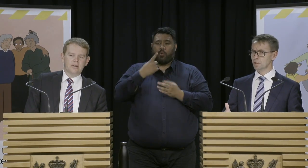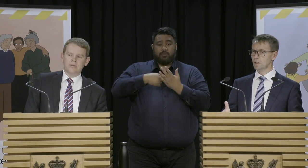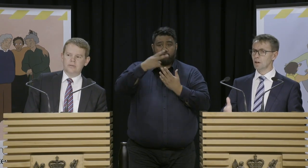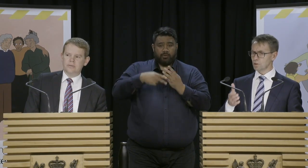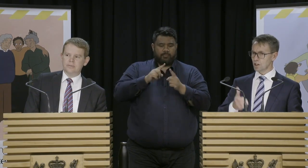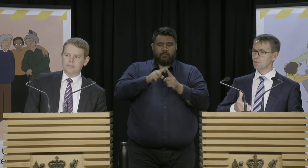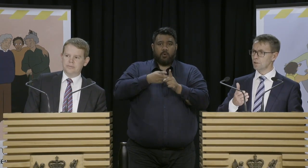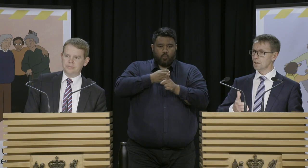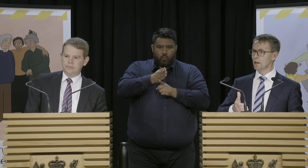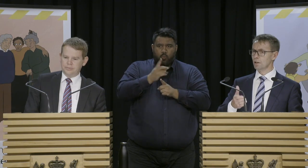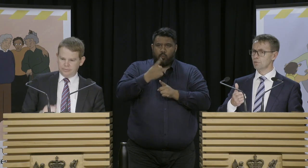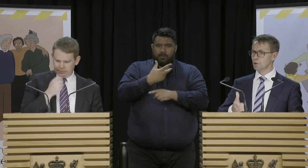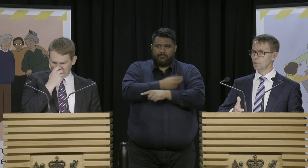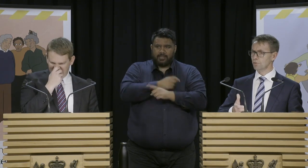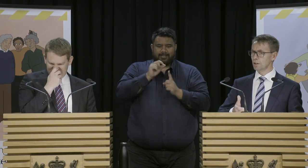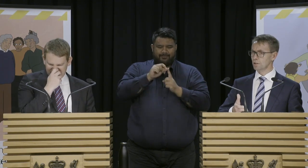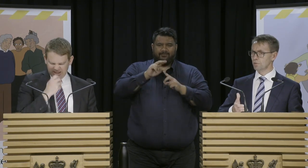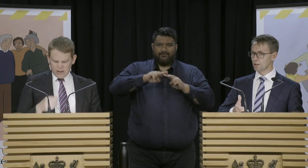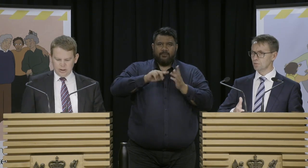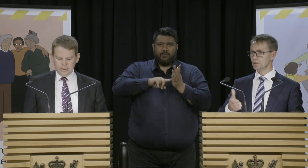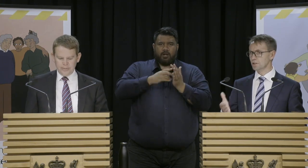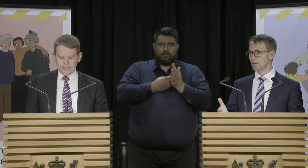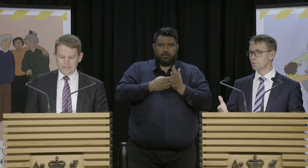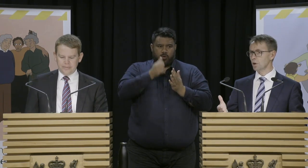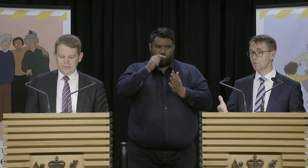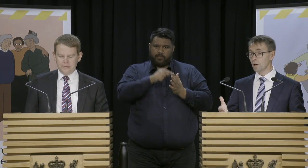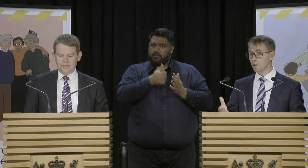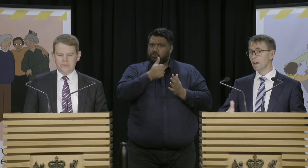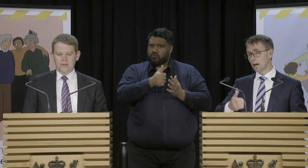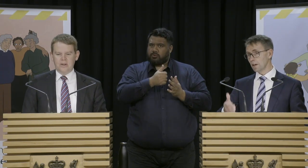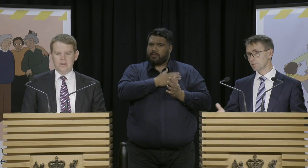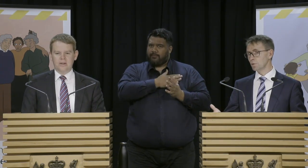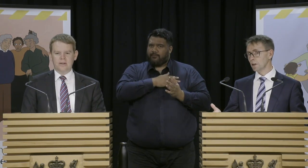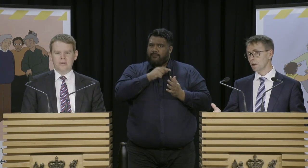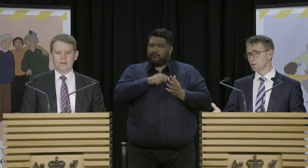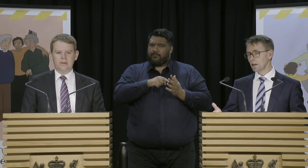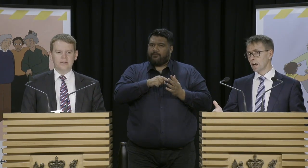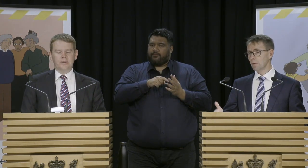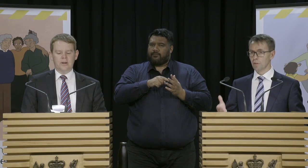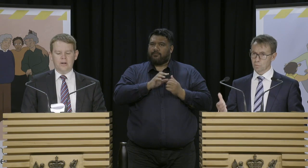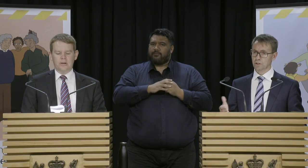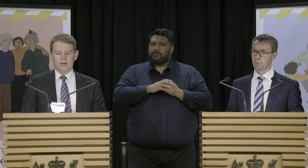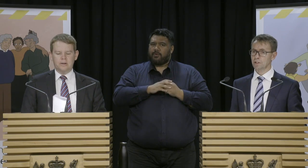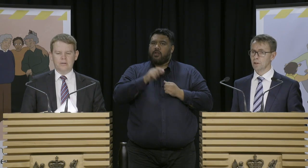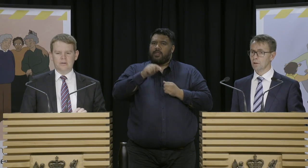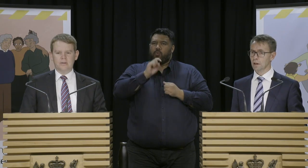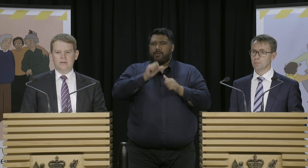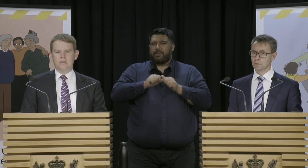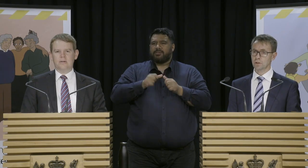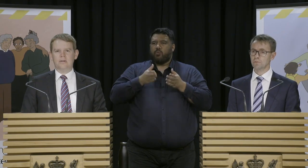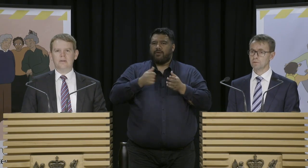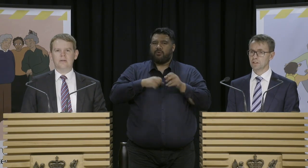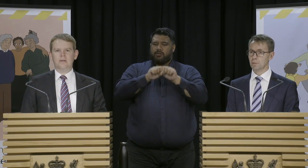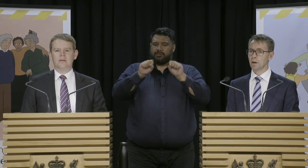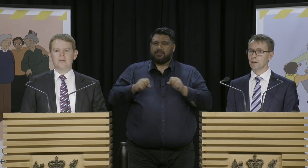Pfizer vaccine, which even then had a very good effectiveness and safety profile, and that's borne out. That was the way to go, and